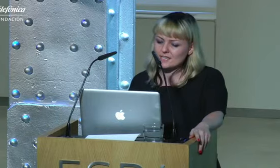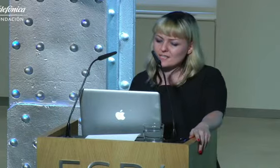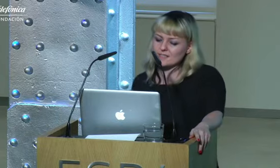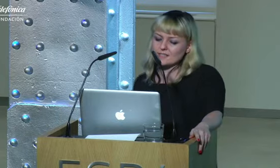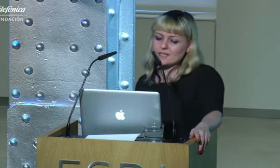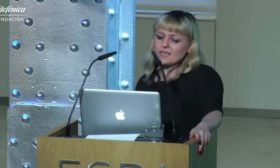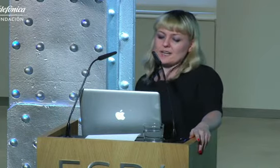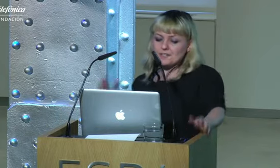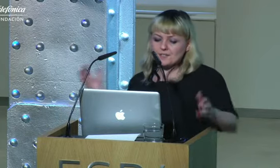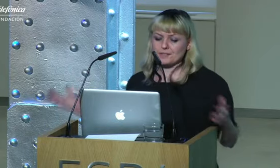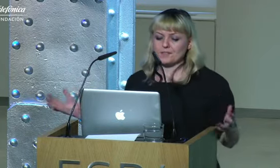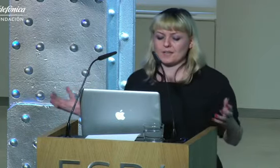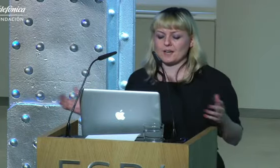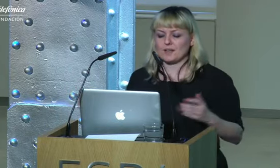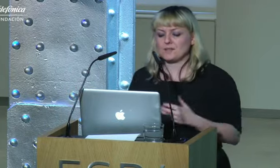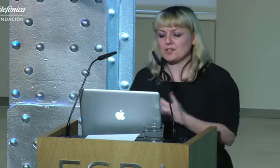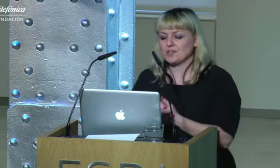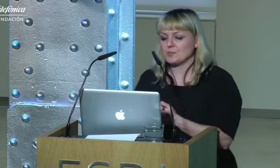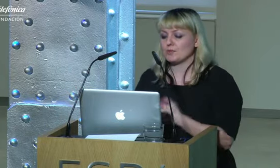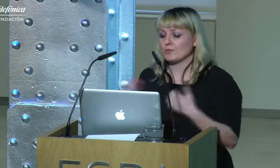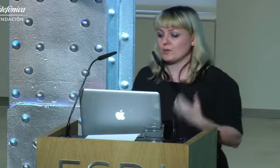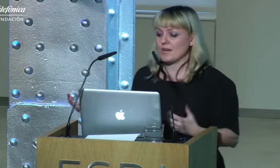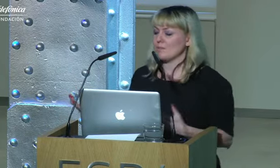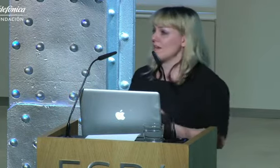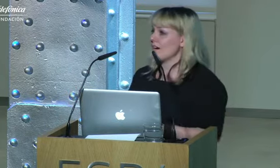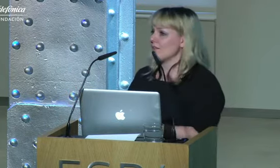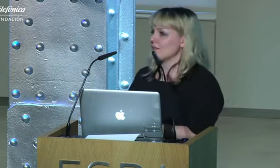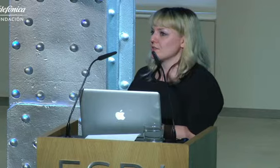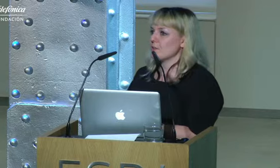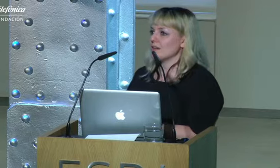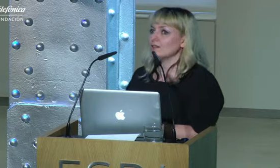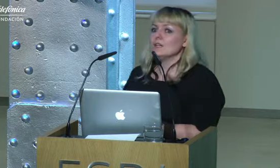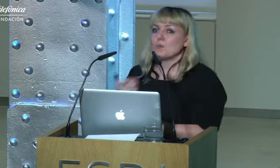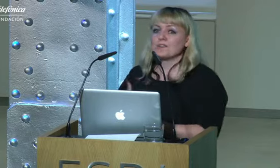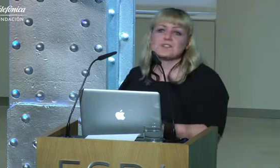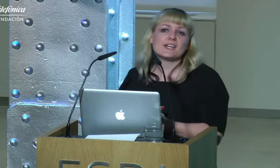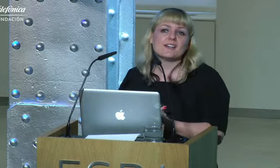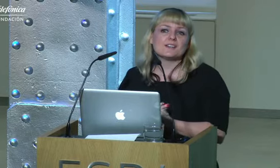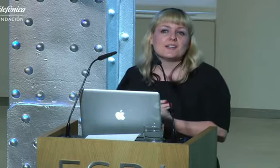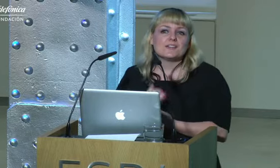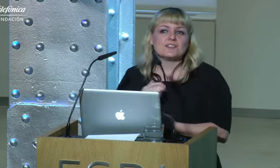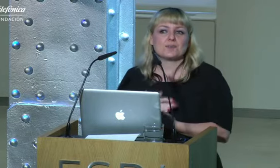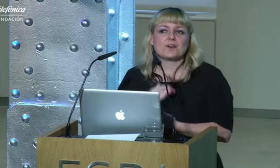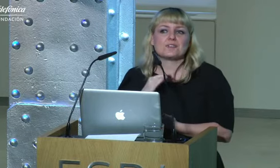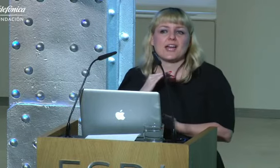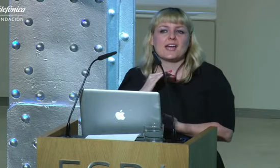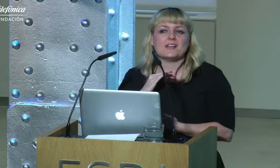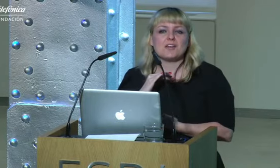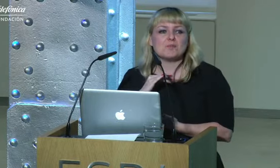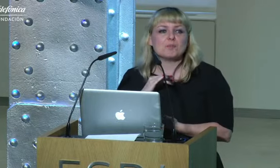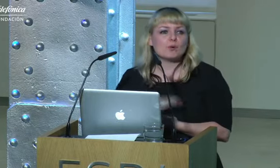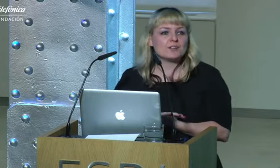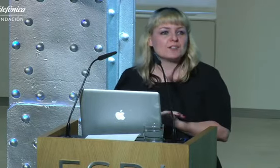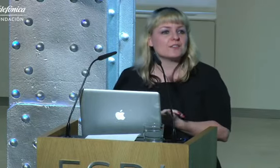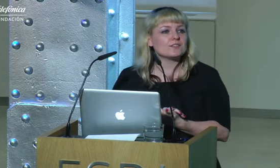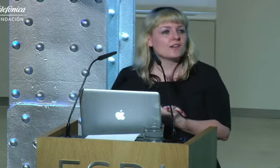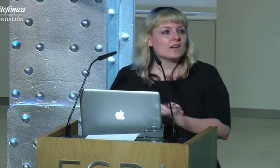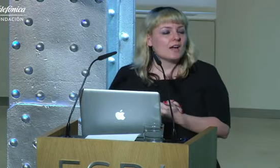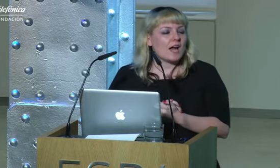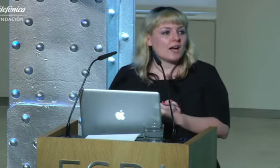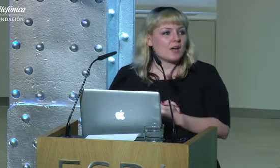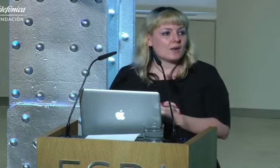Long's thesis, and it is something that Henry Jenkins put forward and many others as well. Once again, this was an